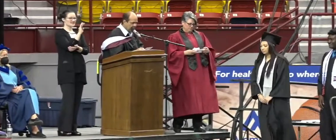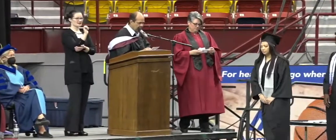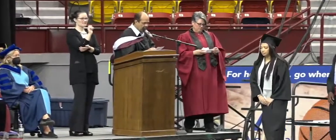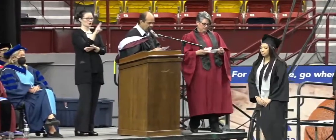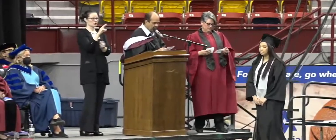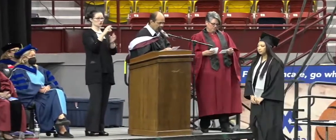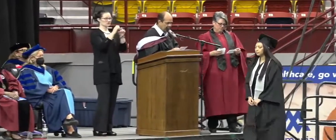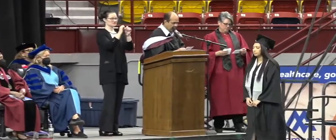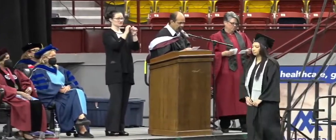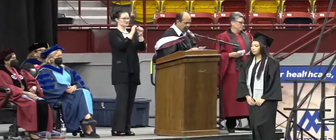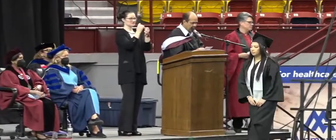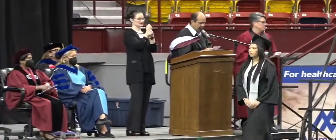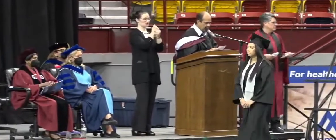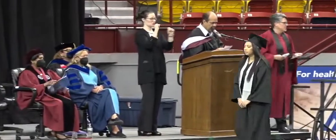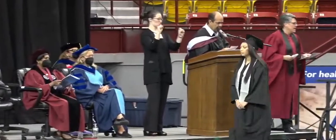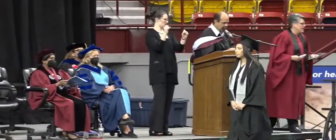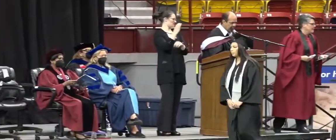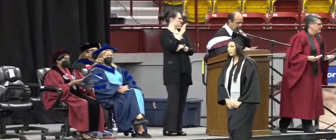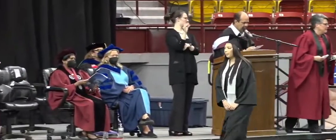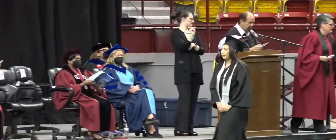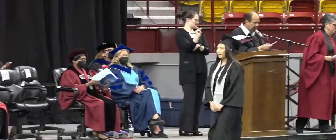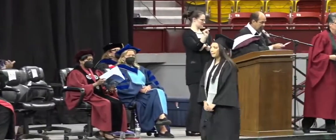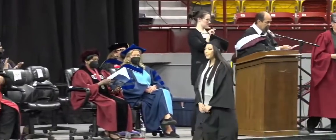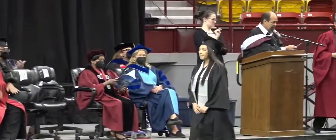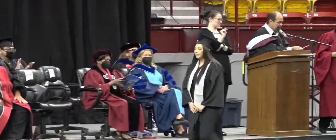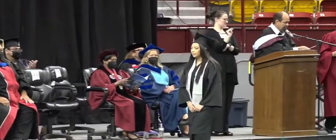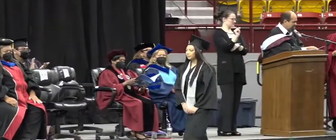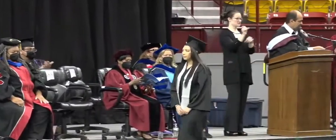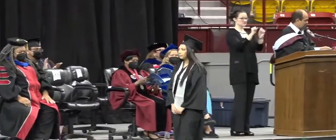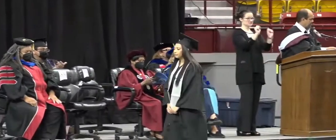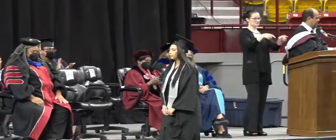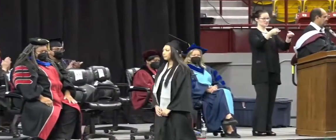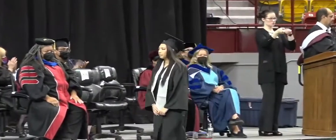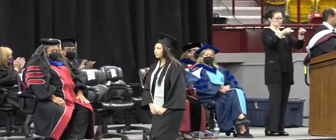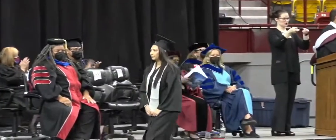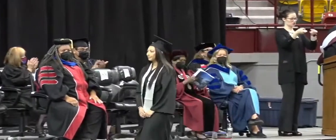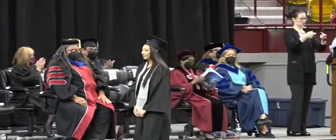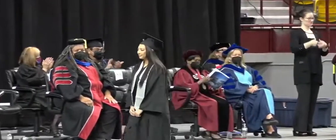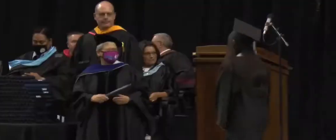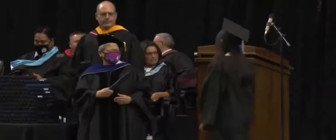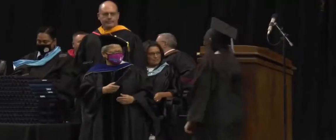Cybersecurity, Computers and Technology, System Administration.